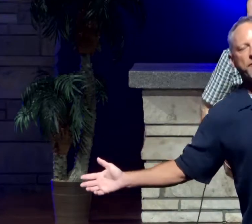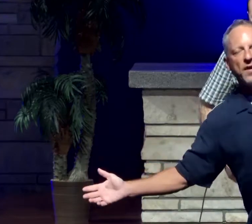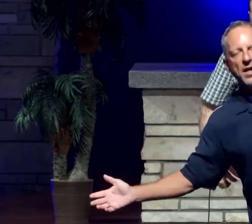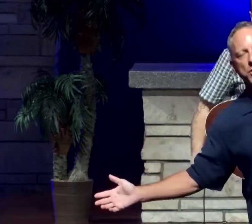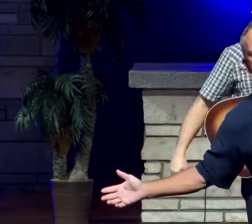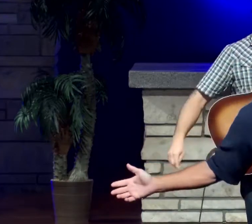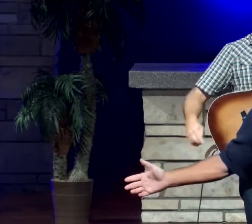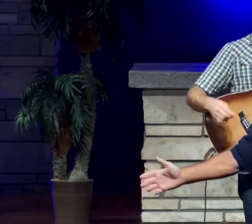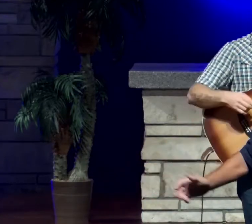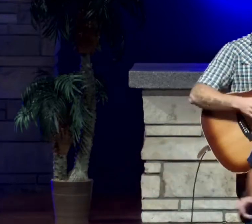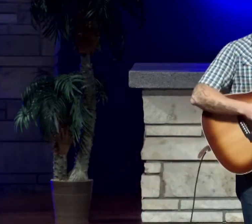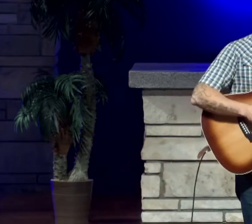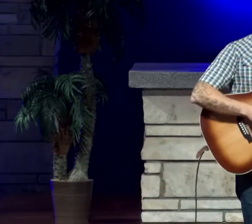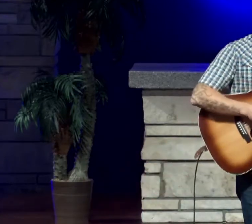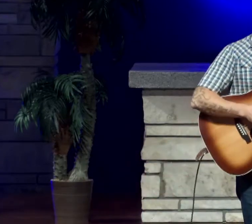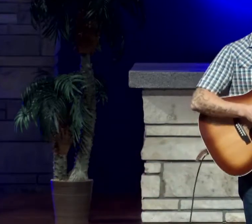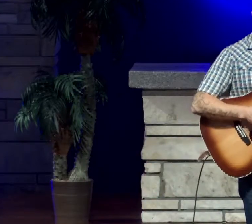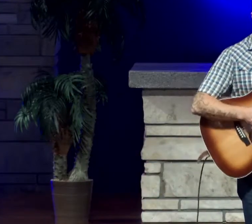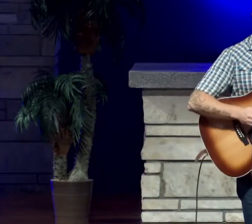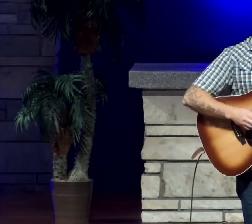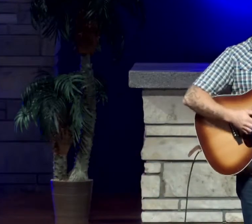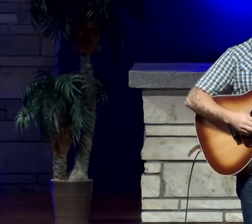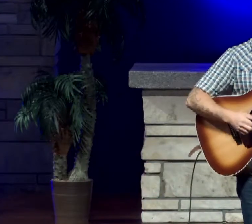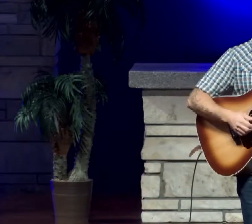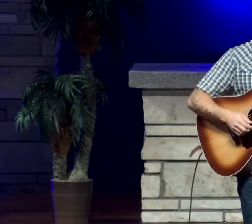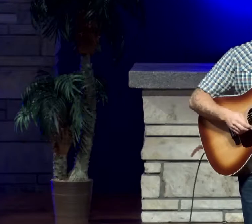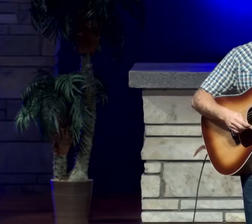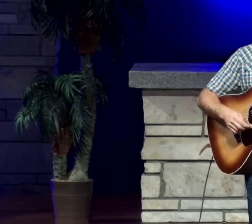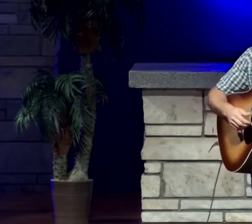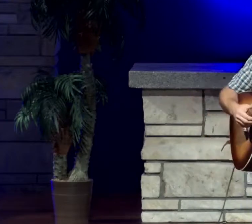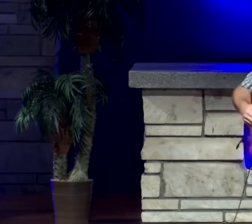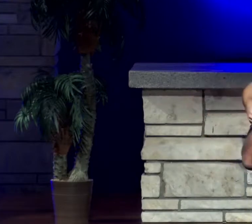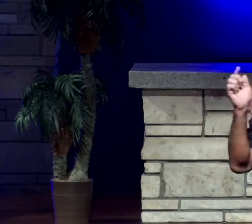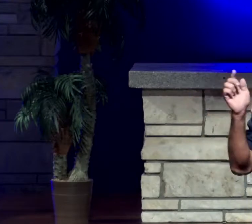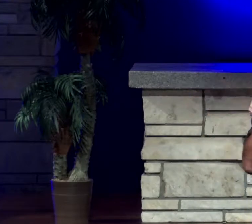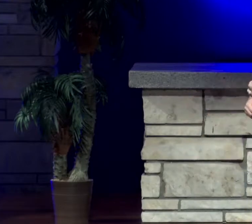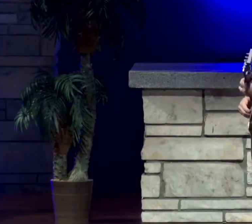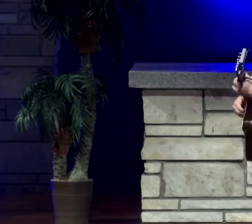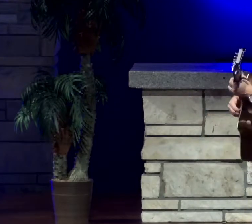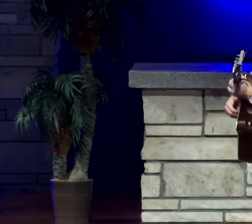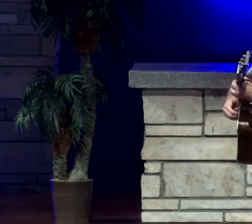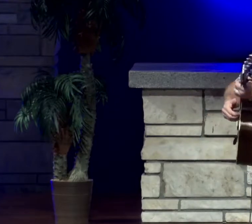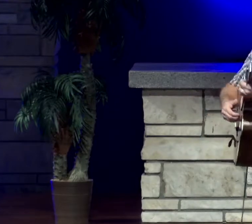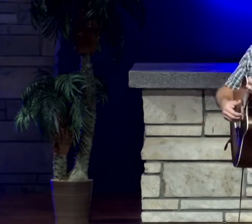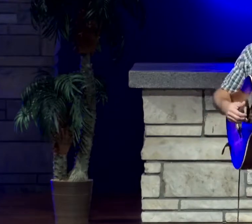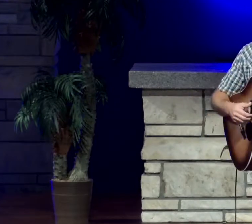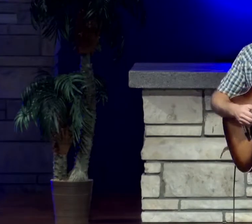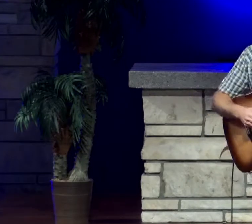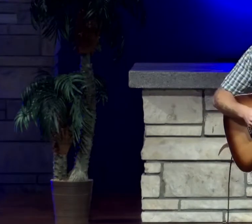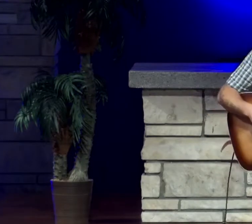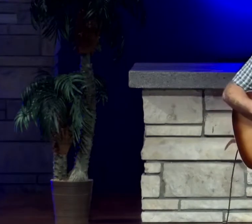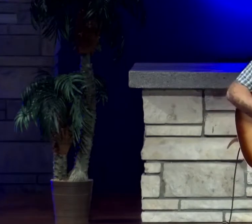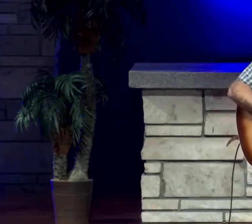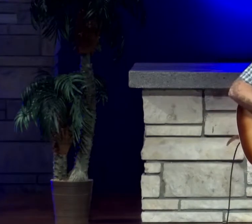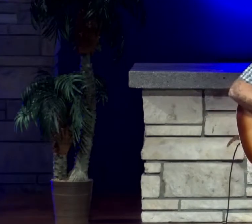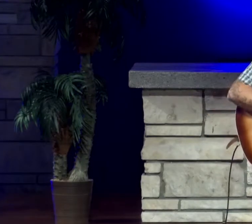the name of the Father and of the Son and of the Holy Spirit. Amen.